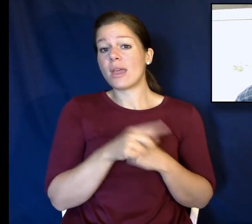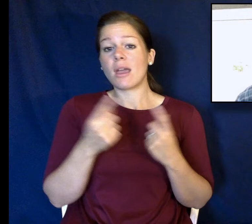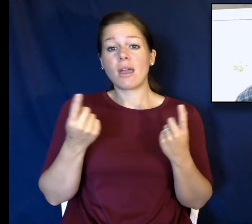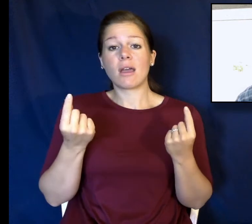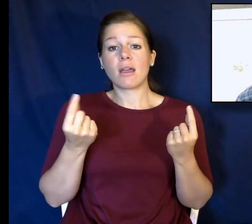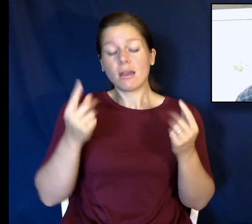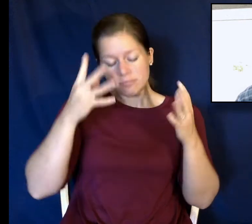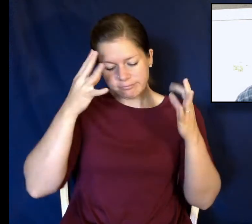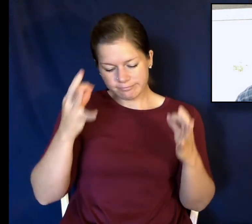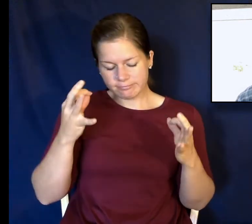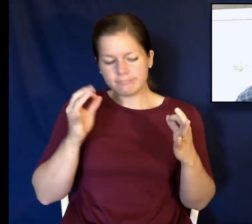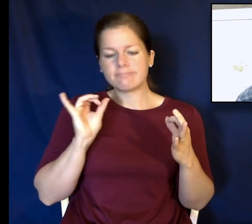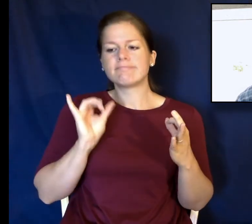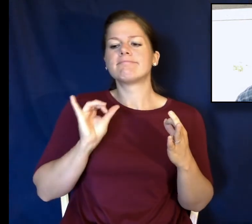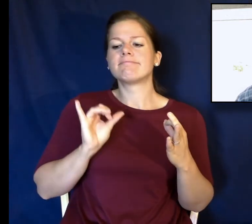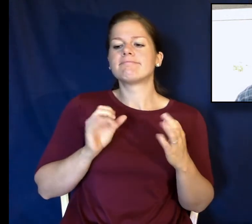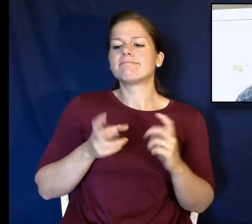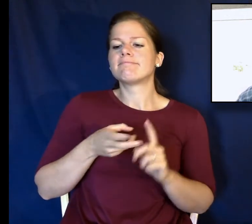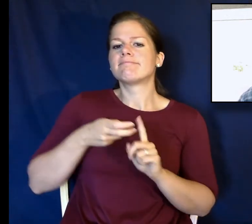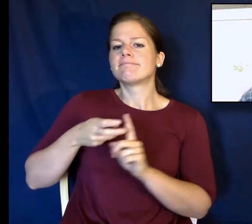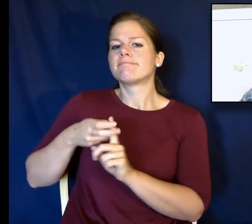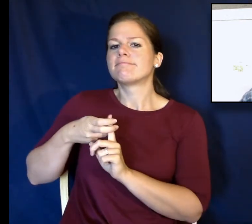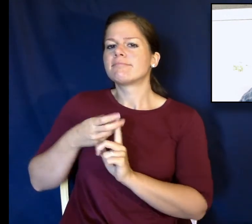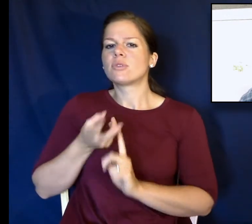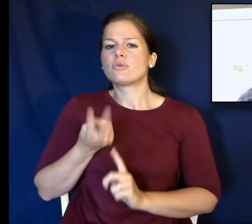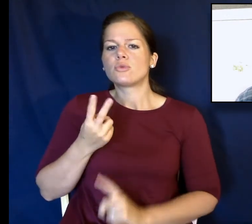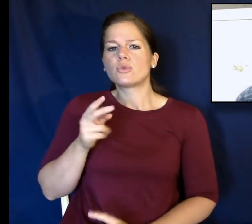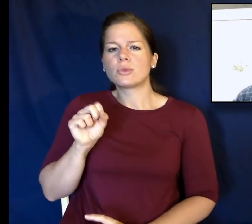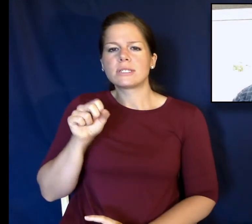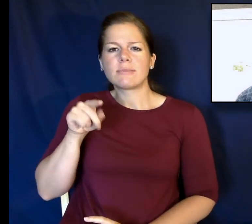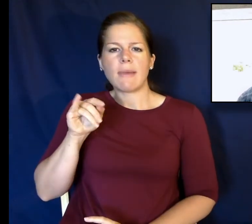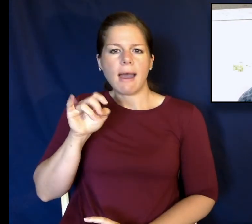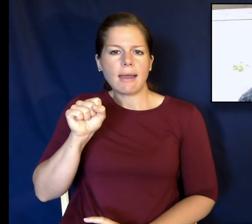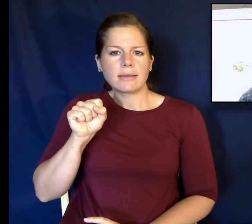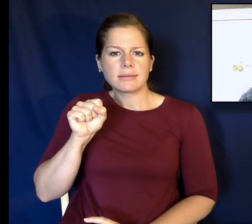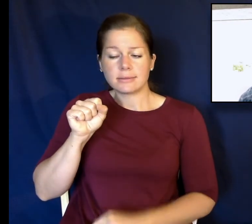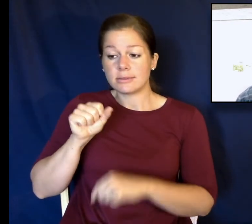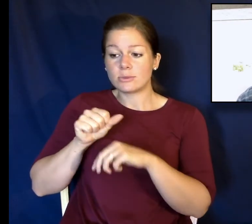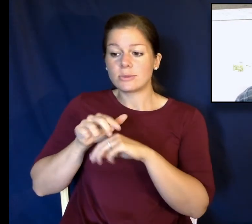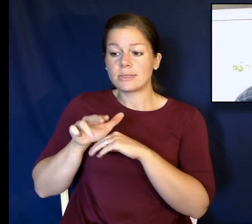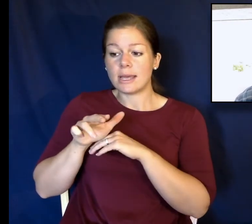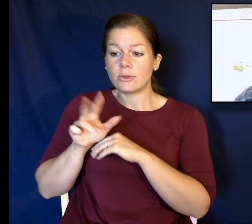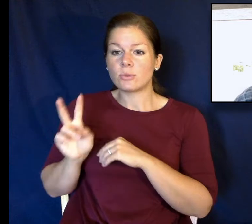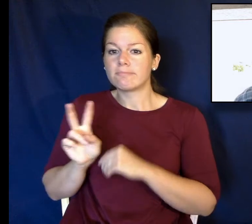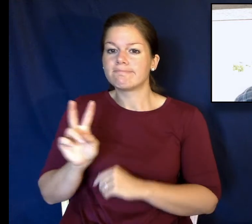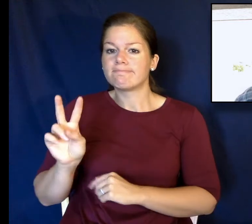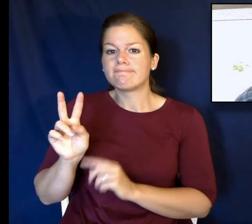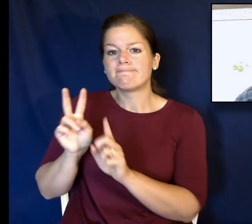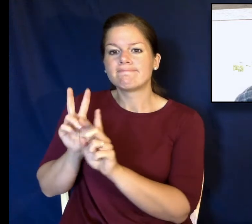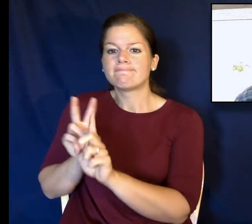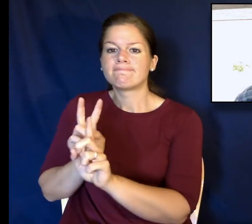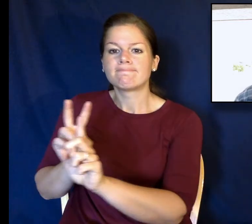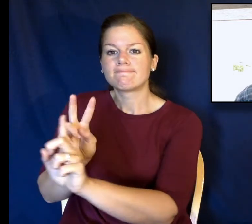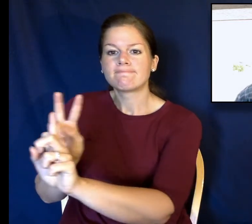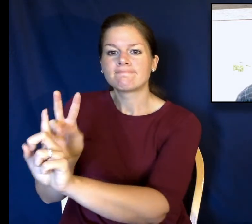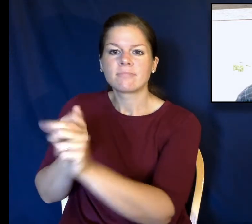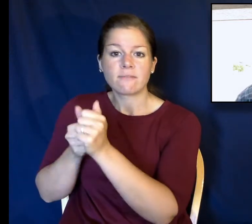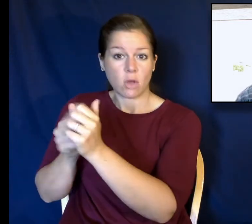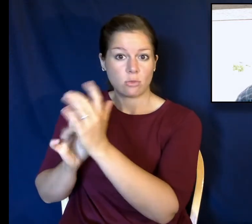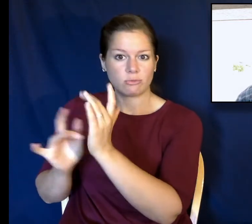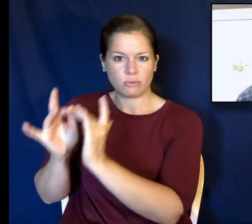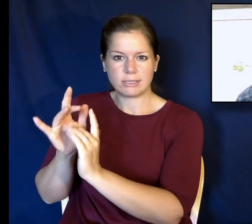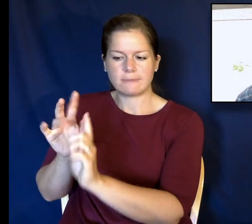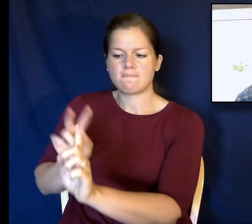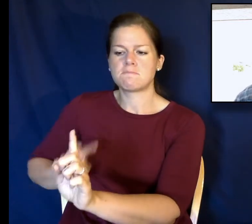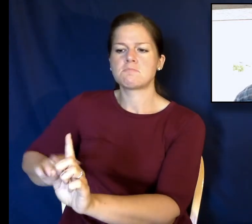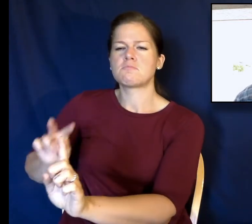spies to follow Christ. We talked about this a little bit yesterday. Jesus couldn't go anywhere without the religious people following him just